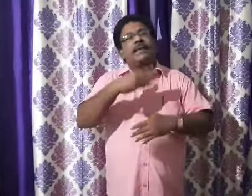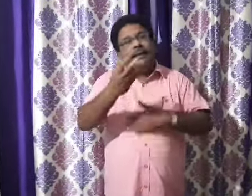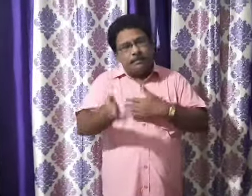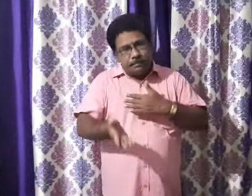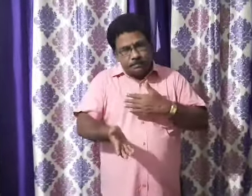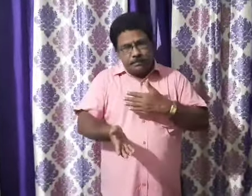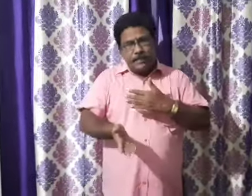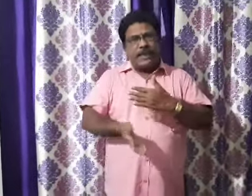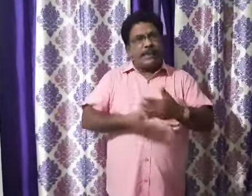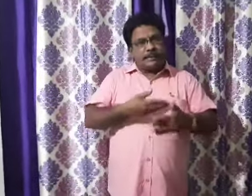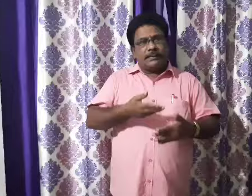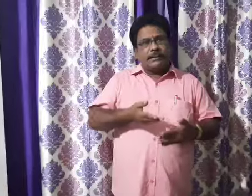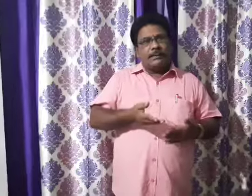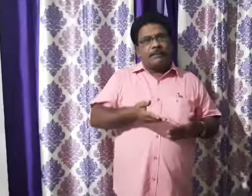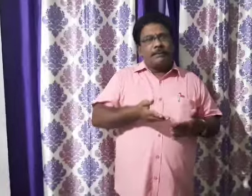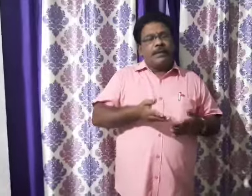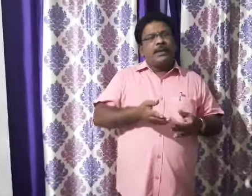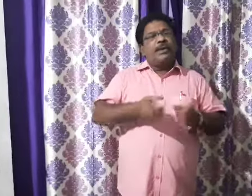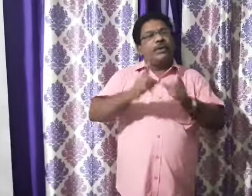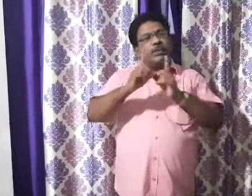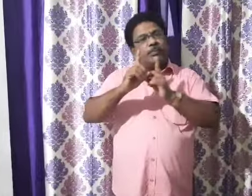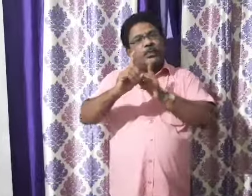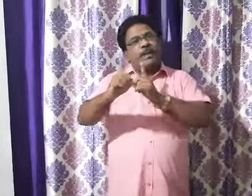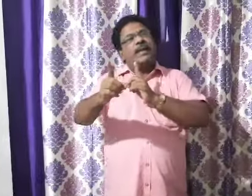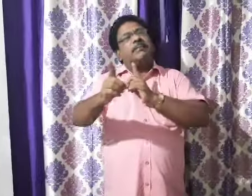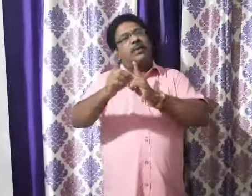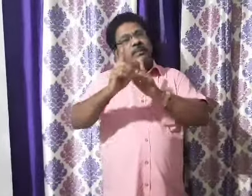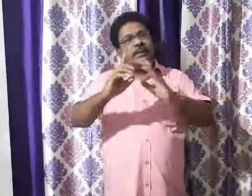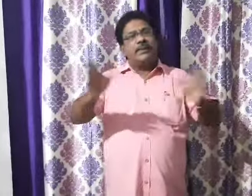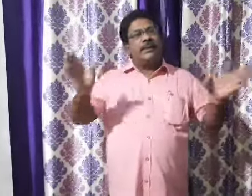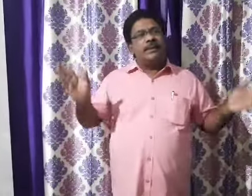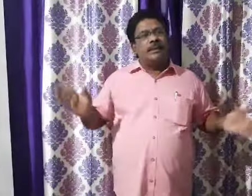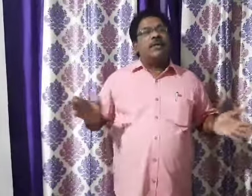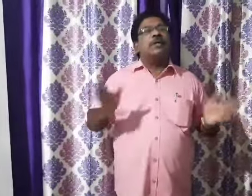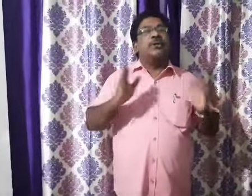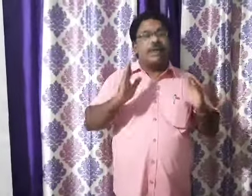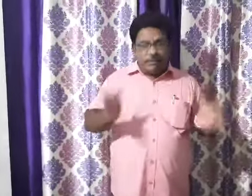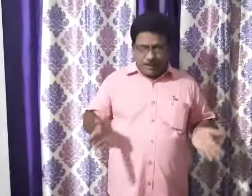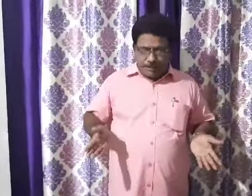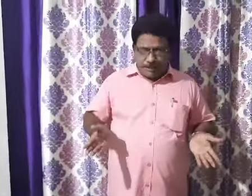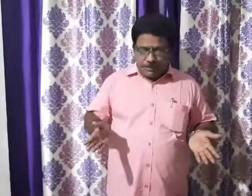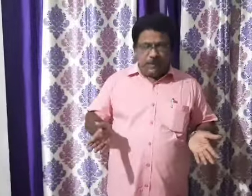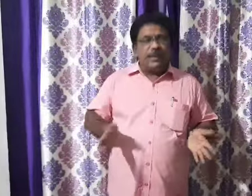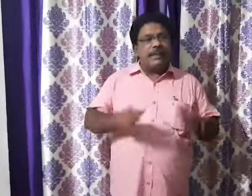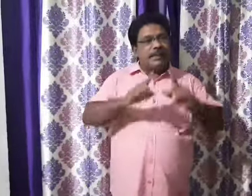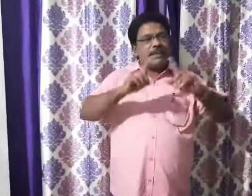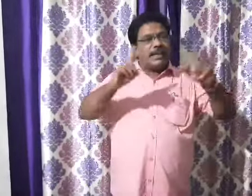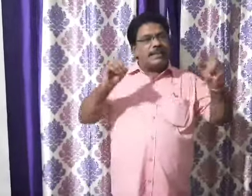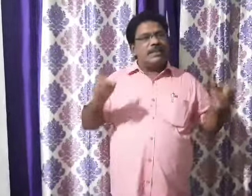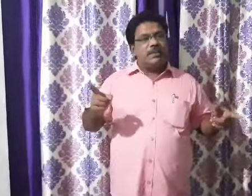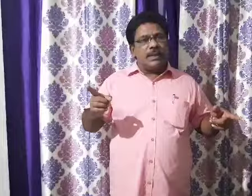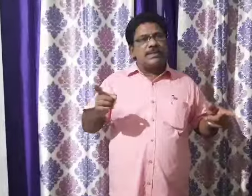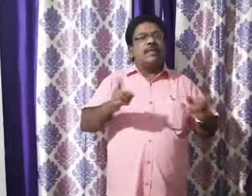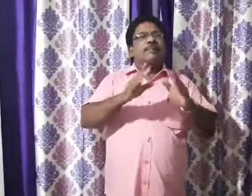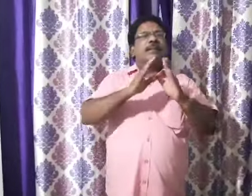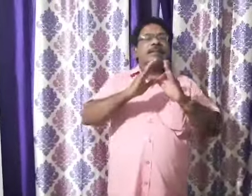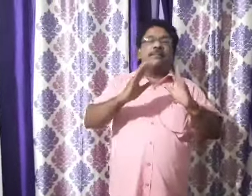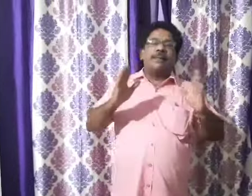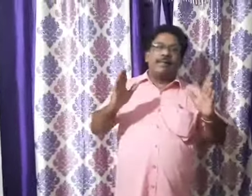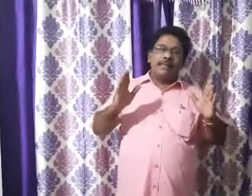formulated an act in order to provide employment to the rural people. Okay, this act is known as Mahatma